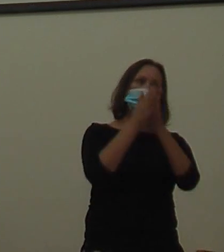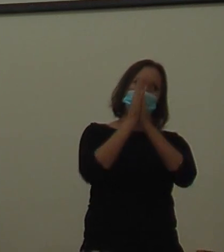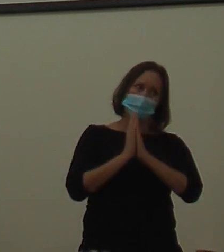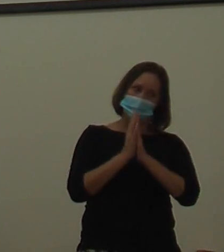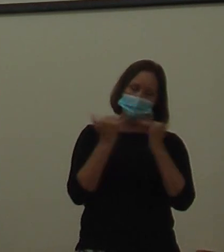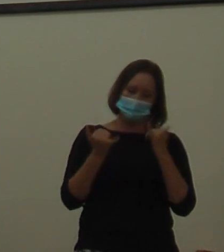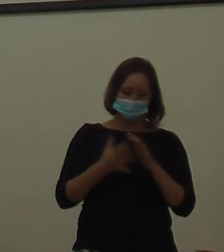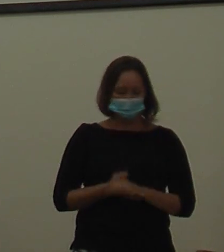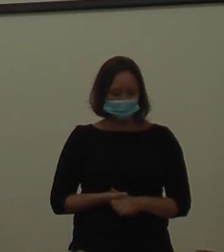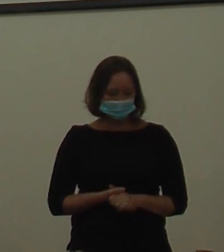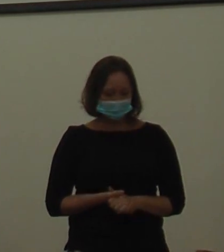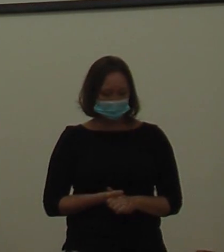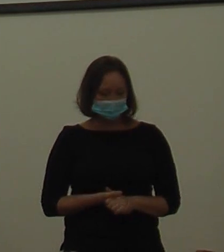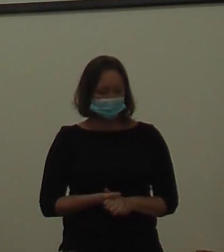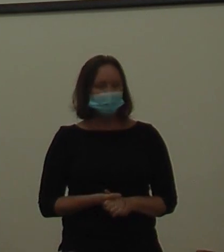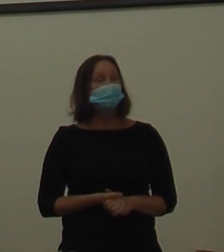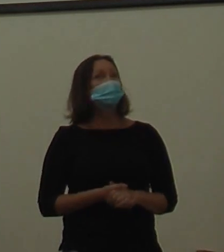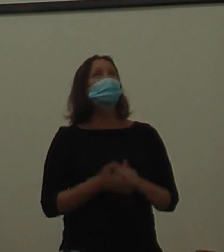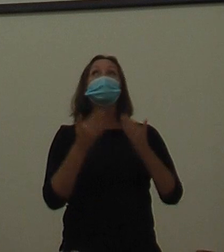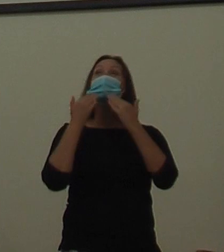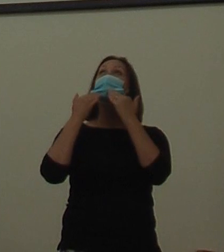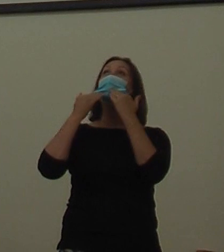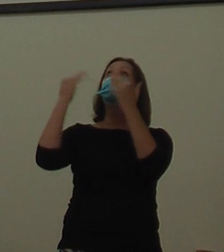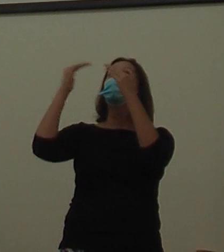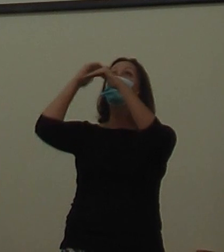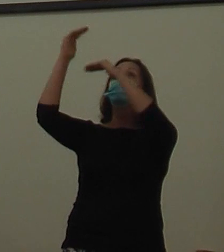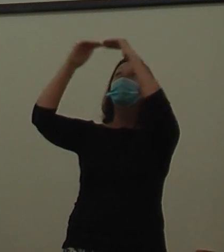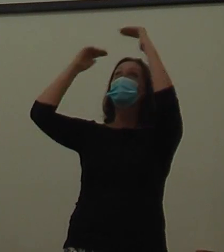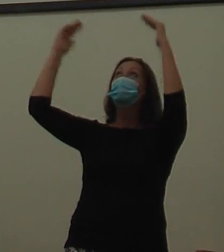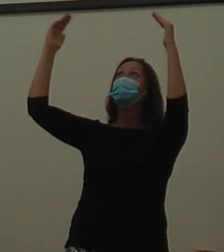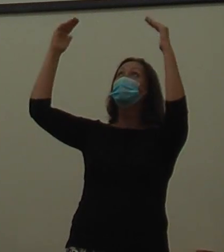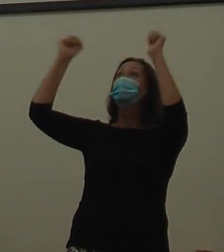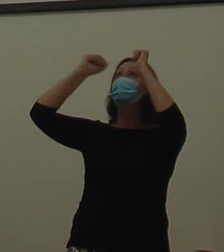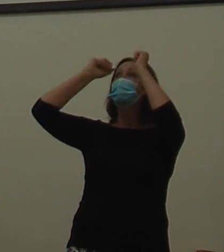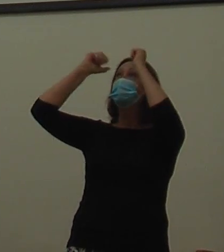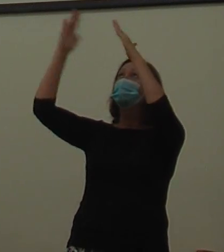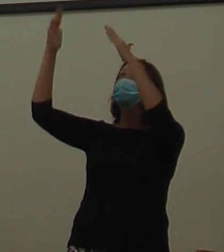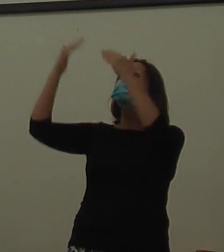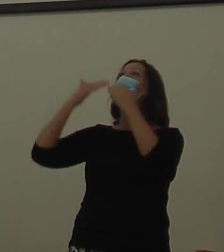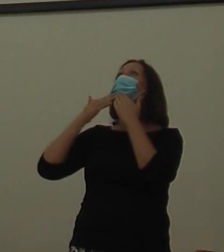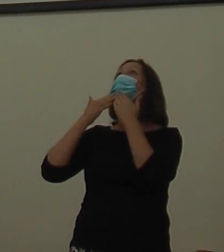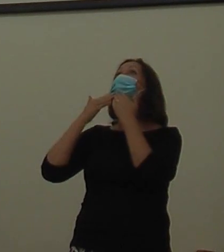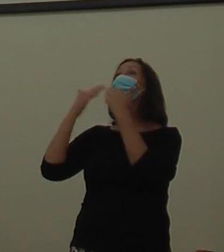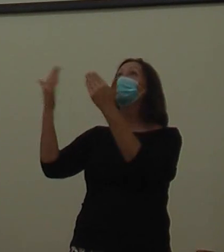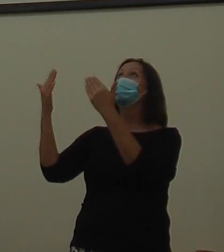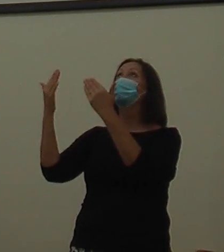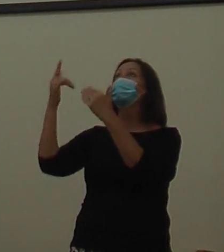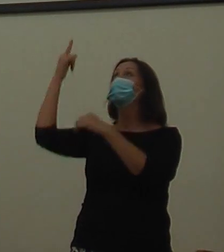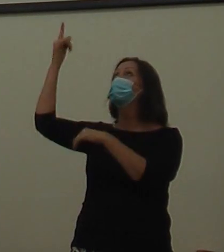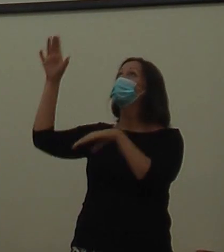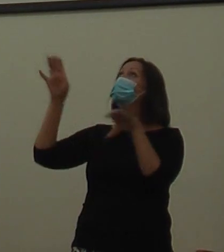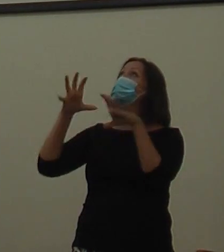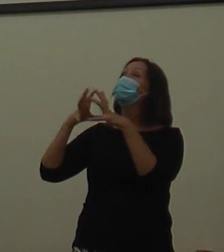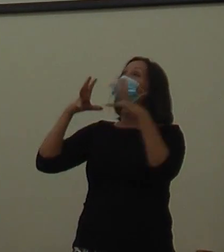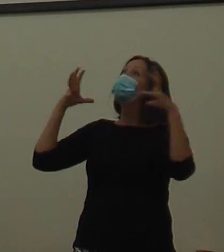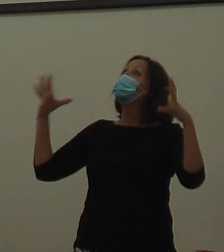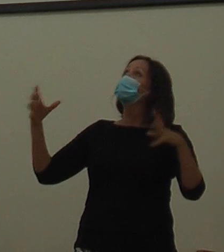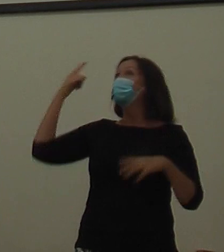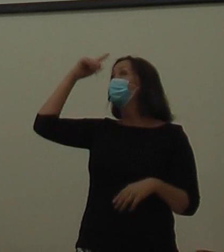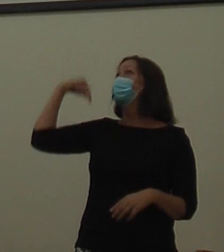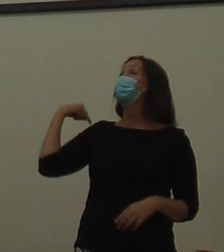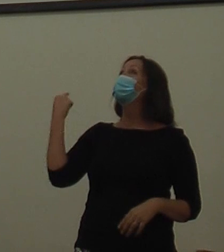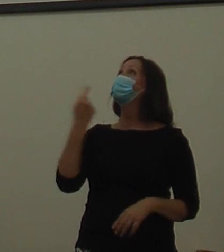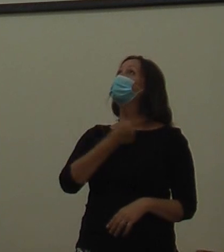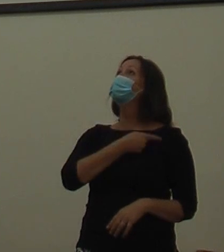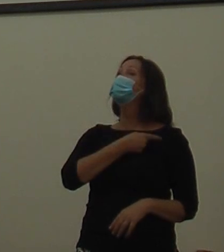then. Thank you, Heavenly Father. Thank you so very much. You've done so much for us. Every blessing